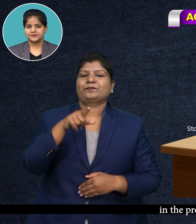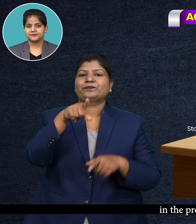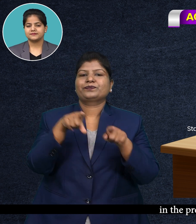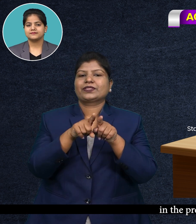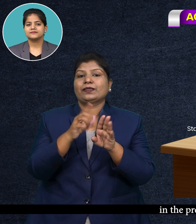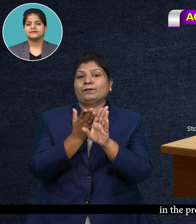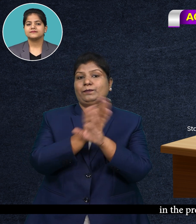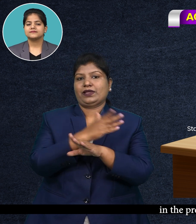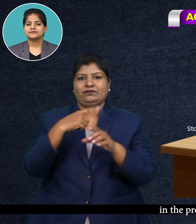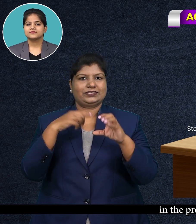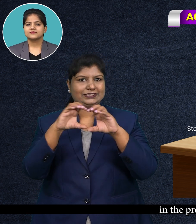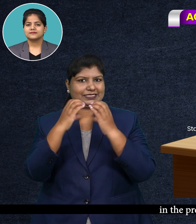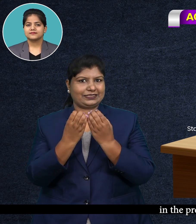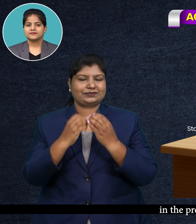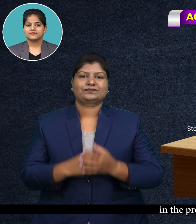classes?